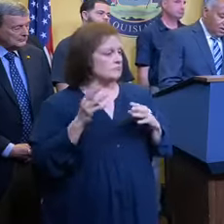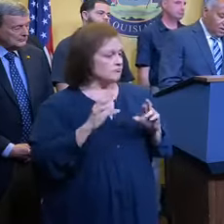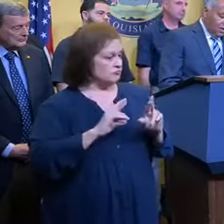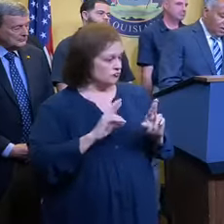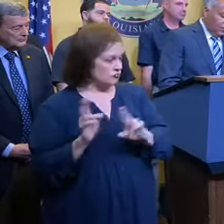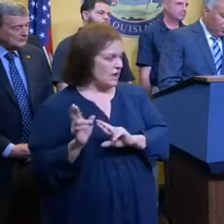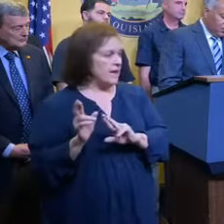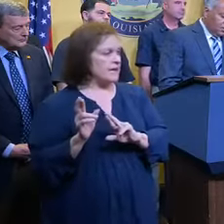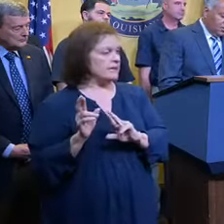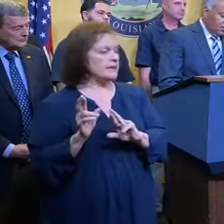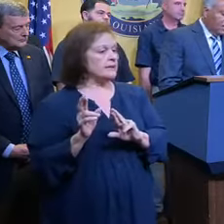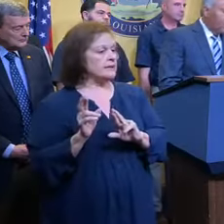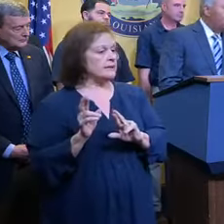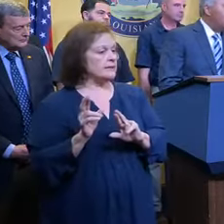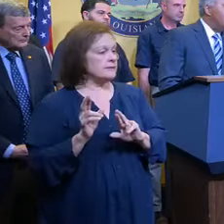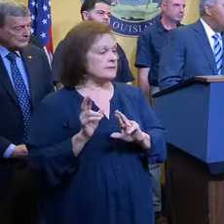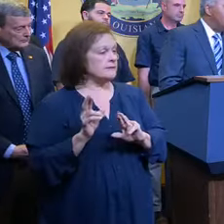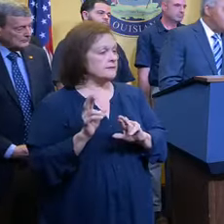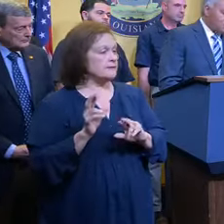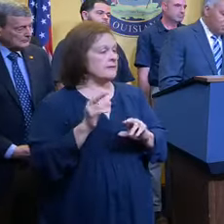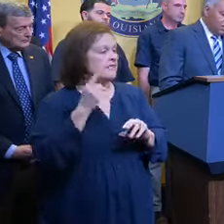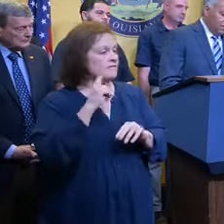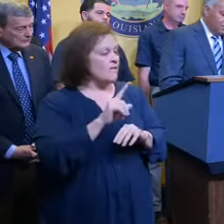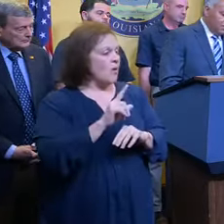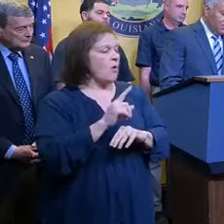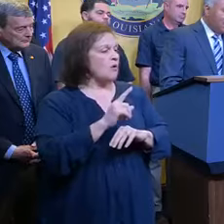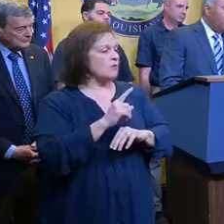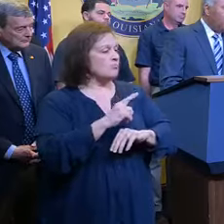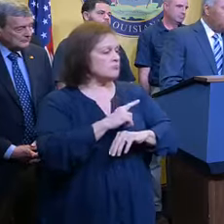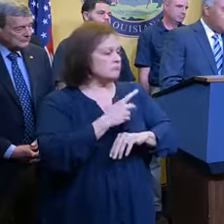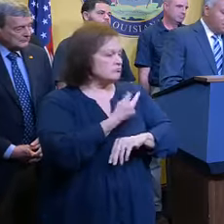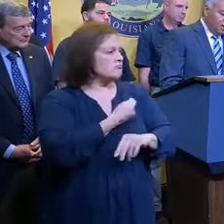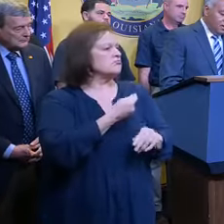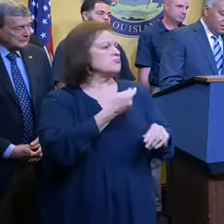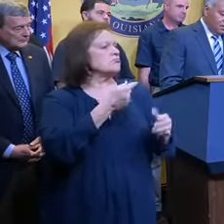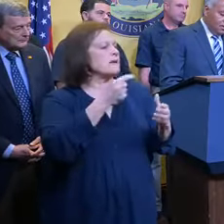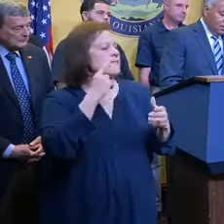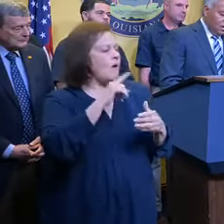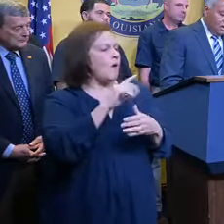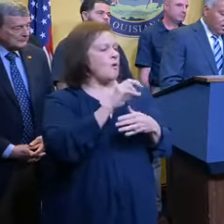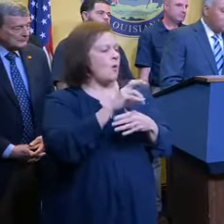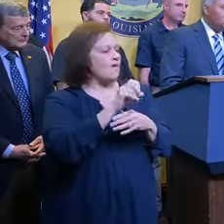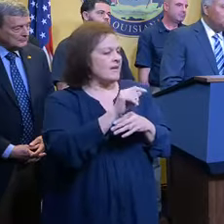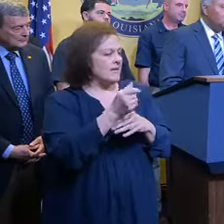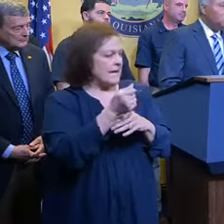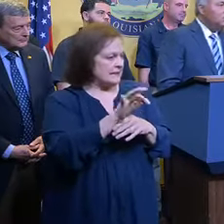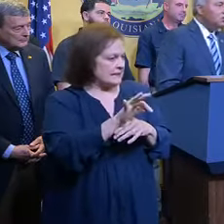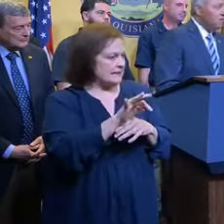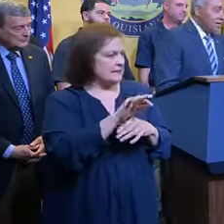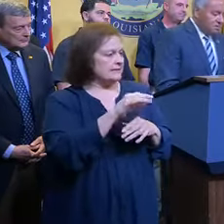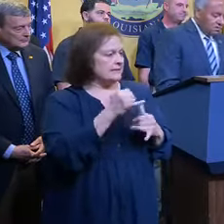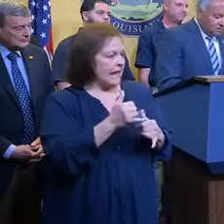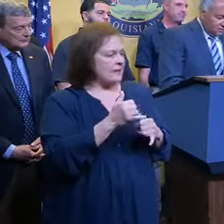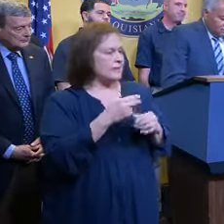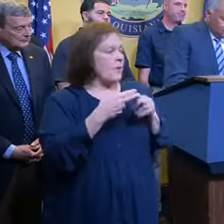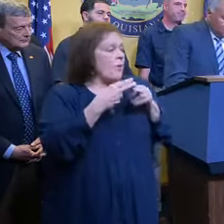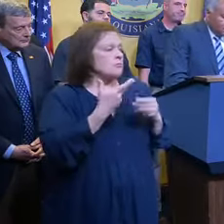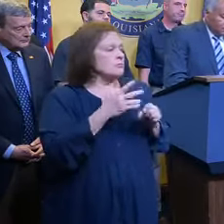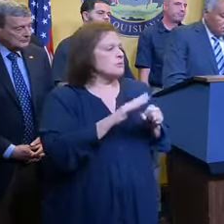the influenza, and we modified this plan to better fit COVID-19, also known as the